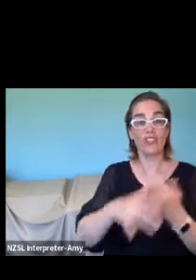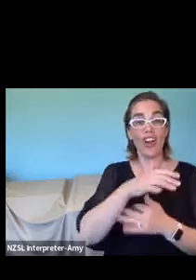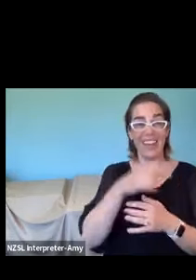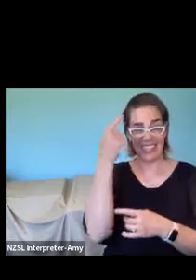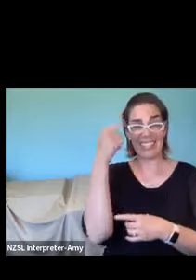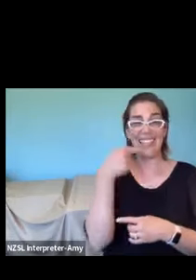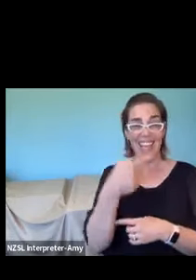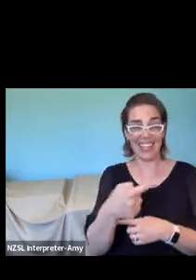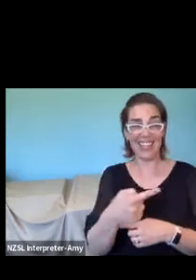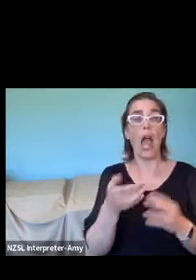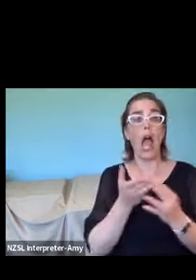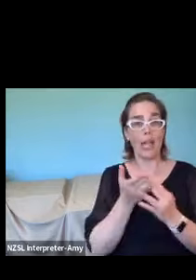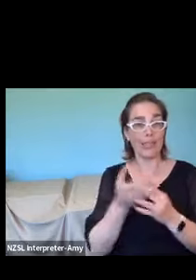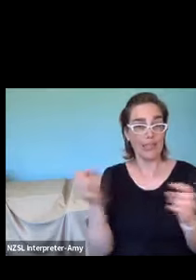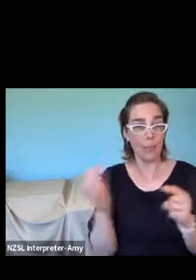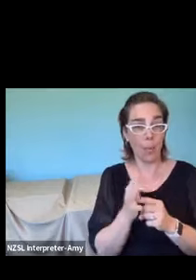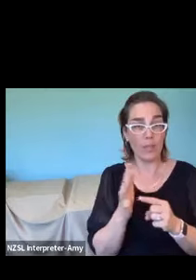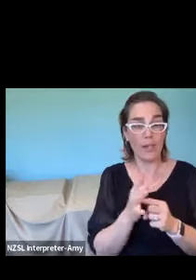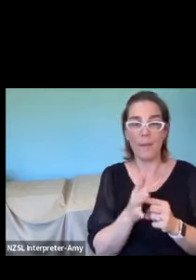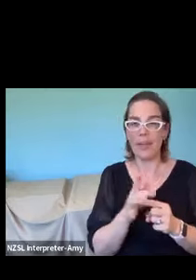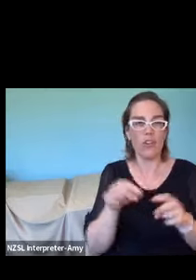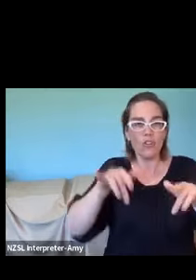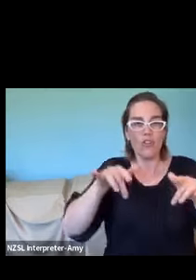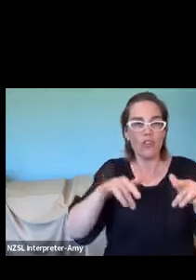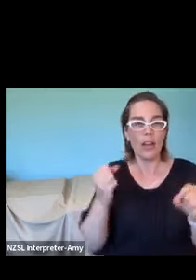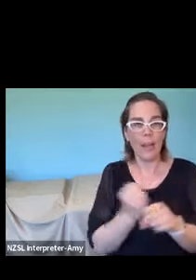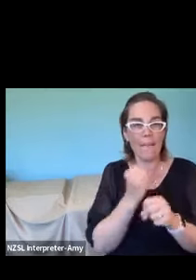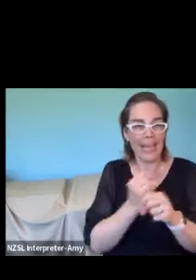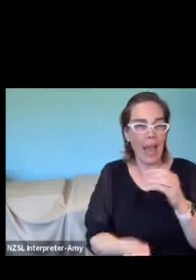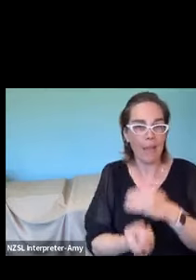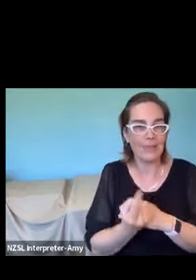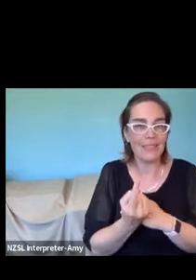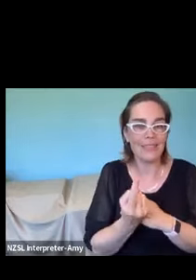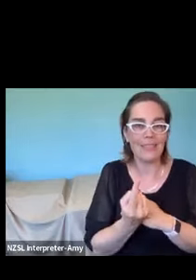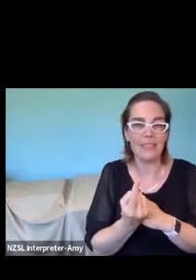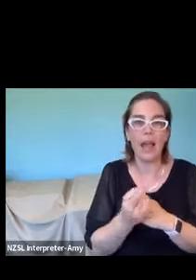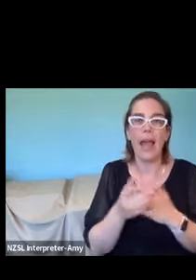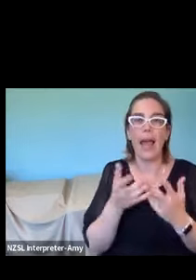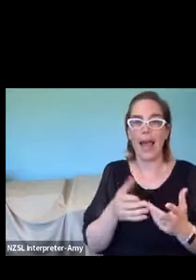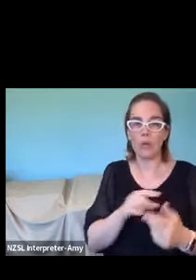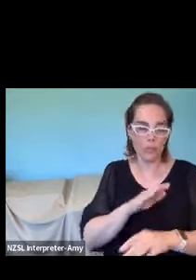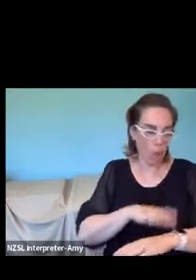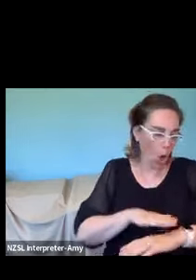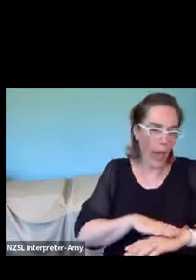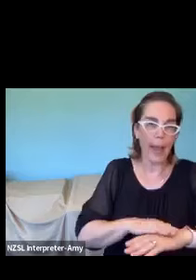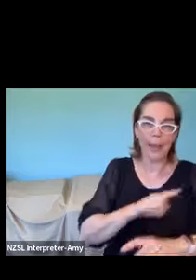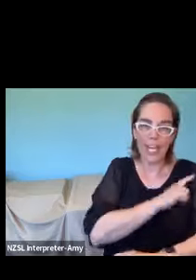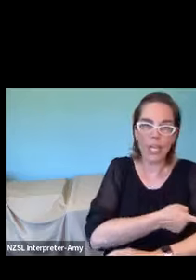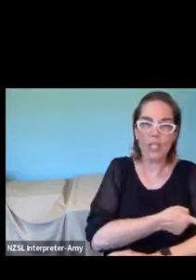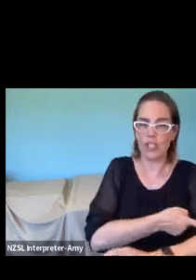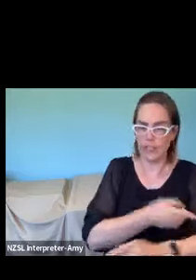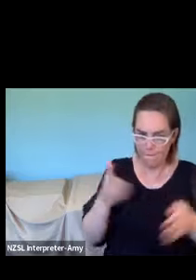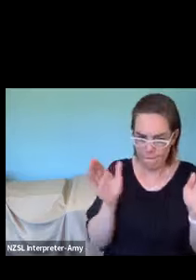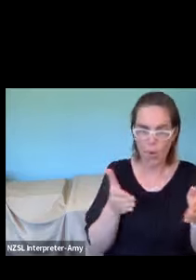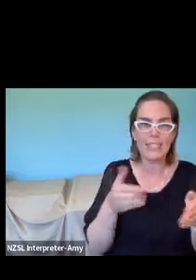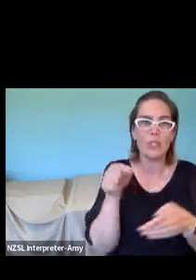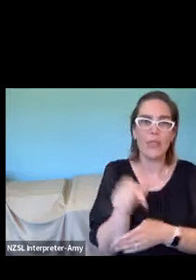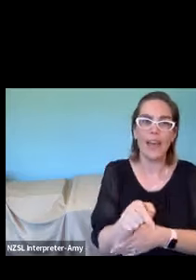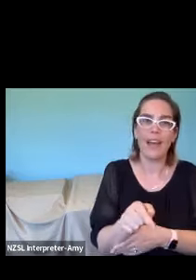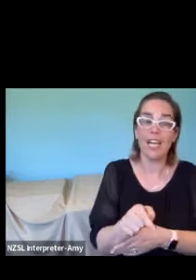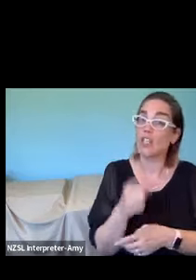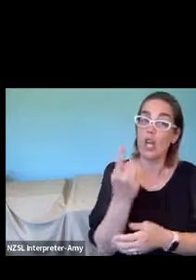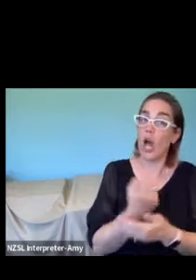it's pushing it to the next step of making it happen and putting resource into it and time and energy into it and saying it's not just